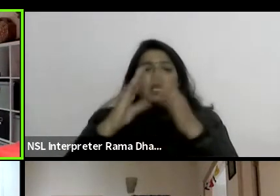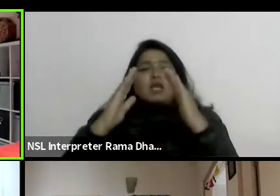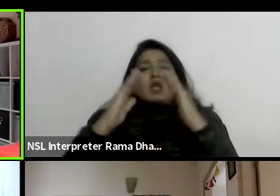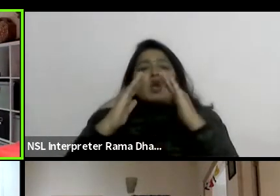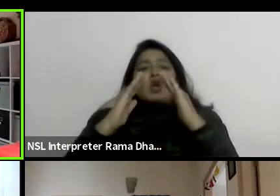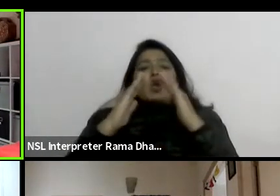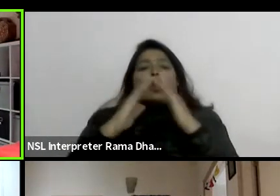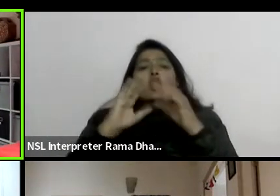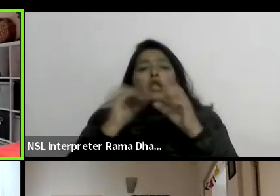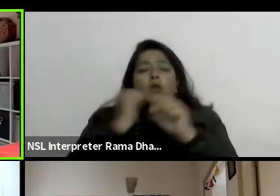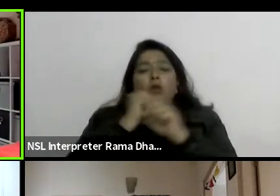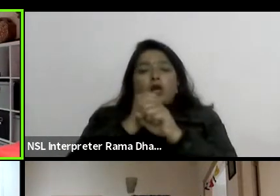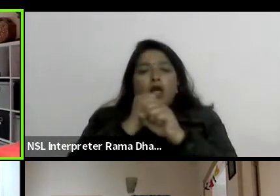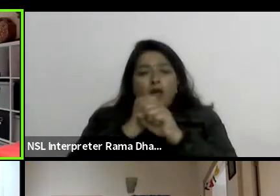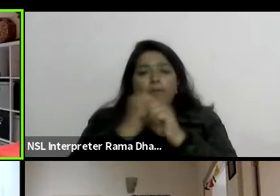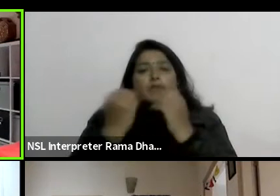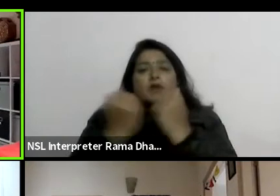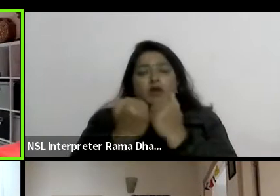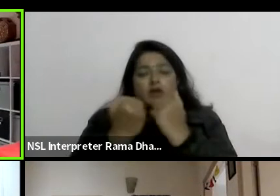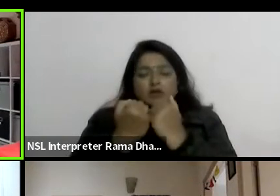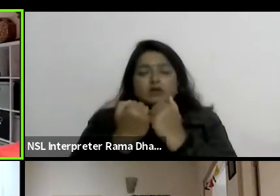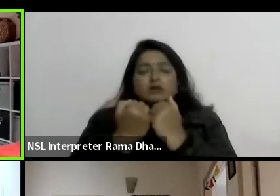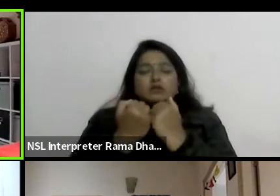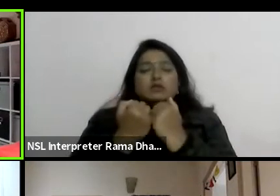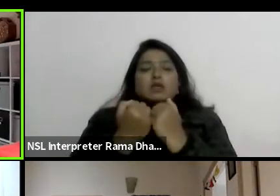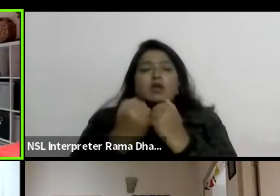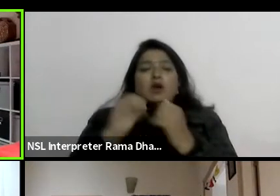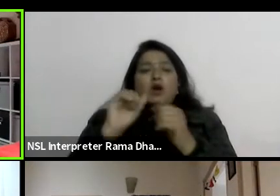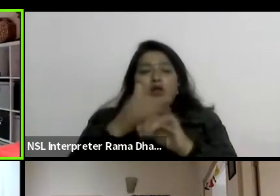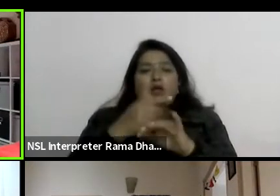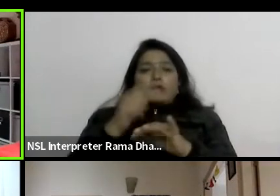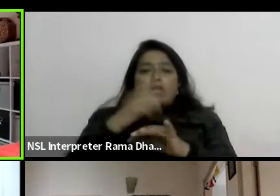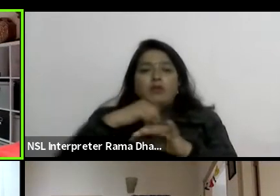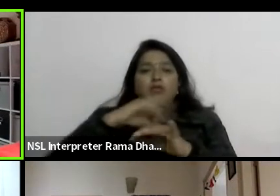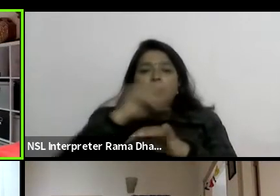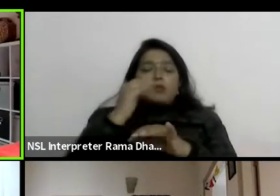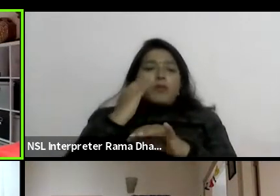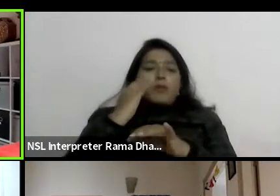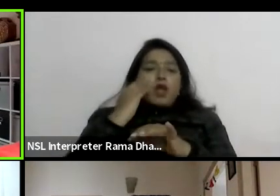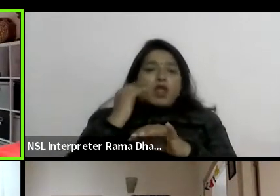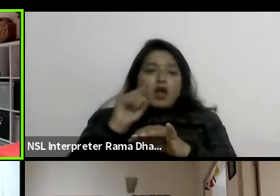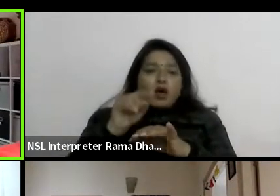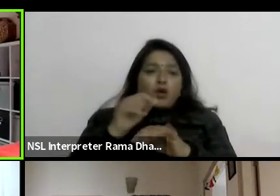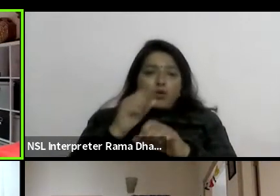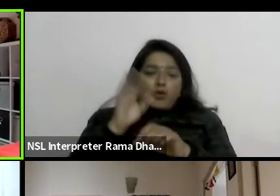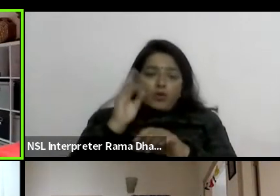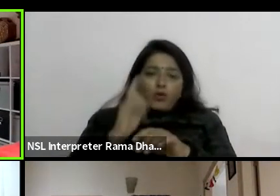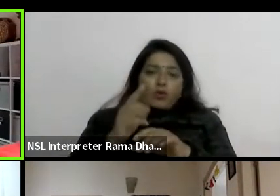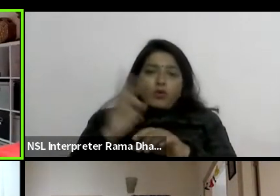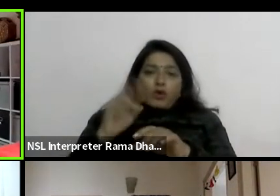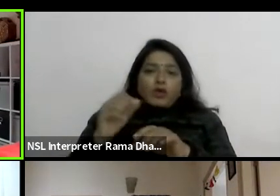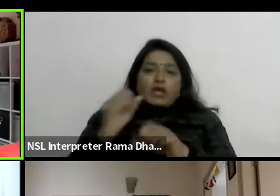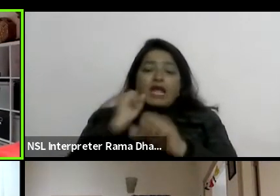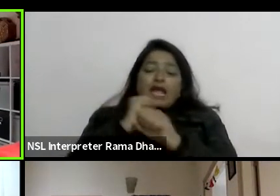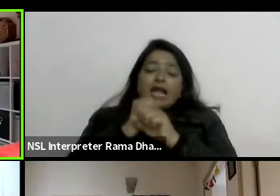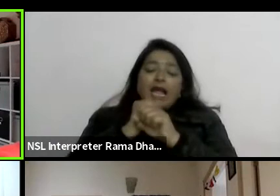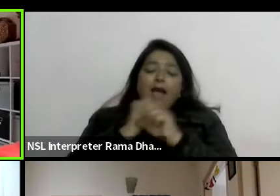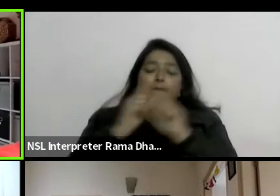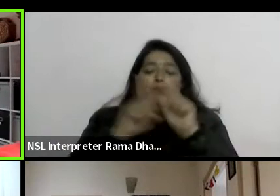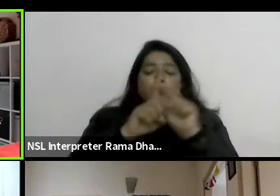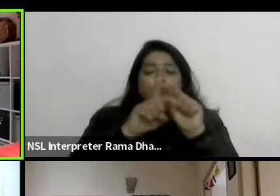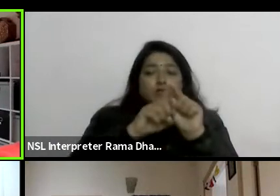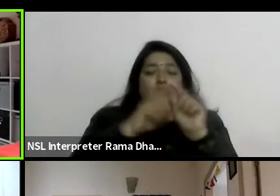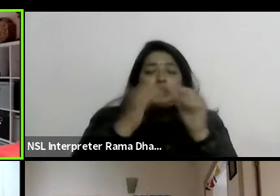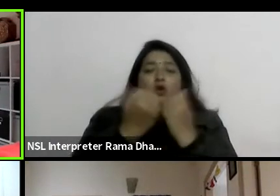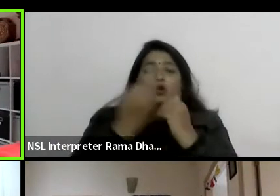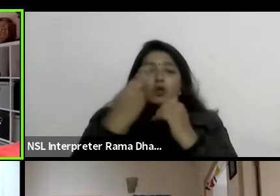because we are workers and we want workers' rights. I think we also, my board, and when I say we, I do mean my board is telling me to,